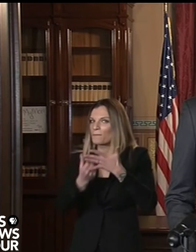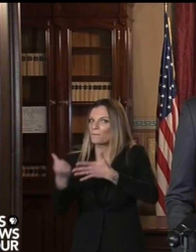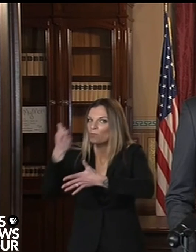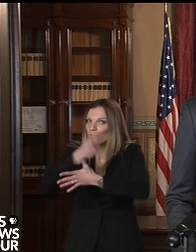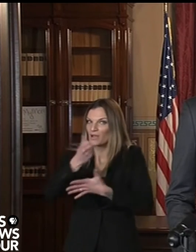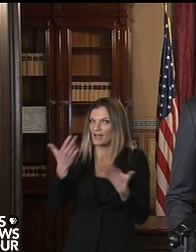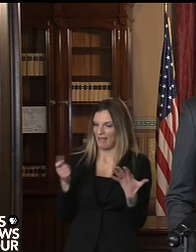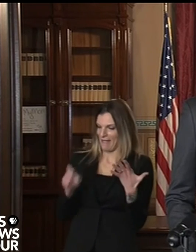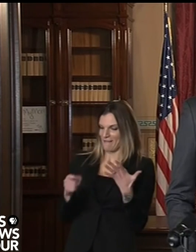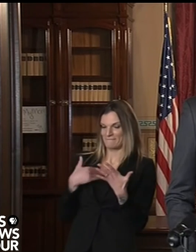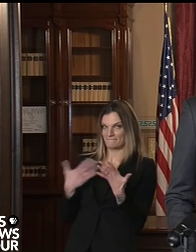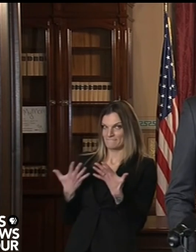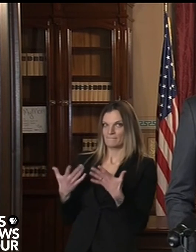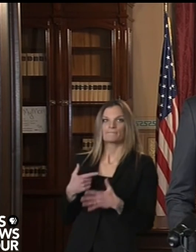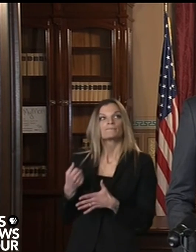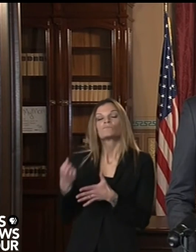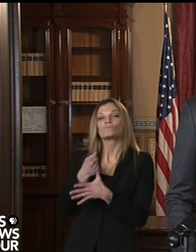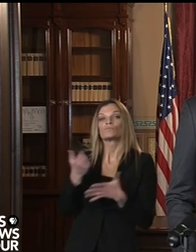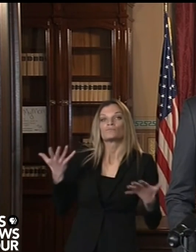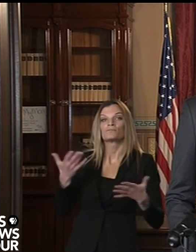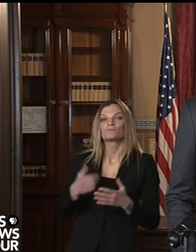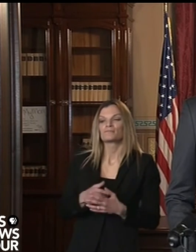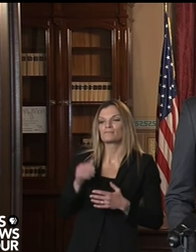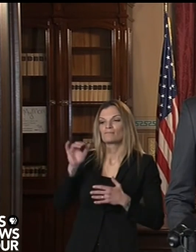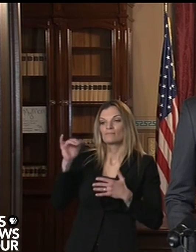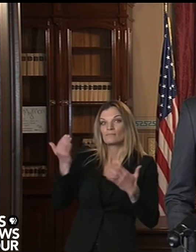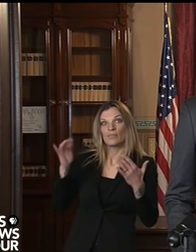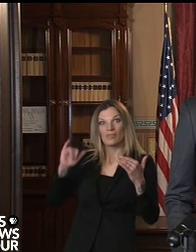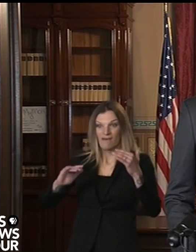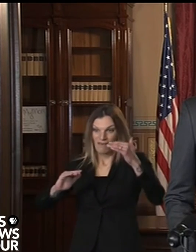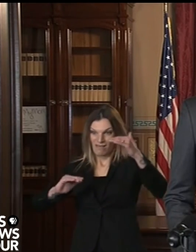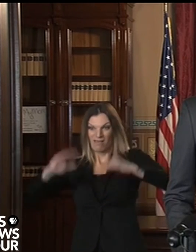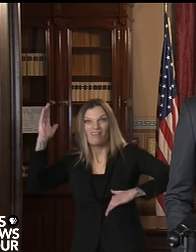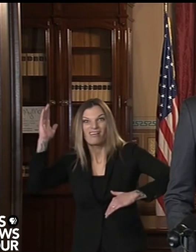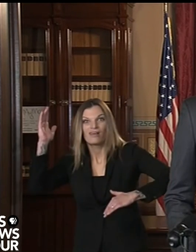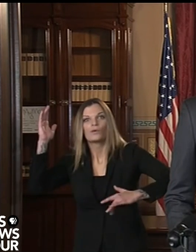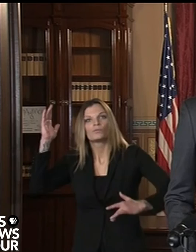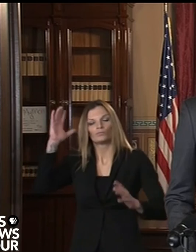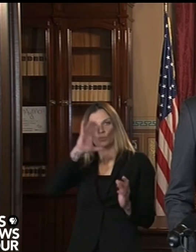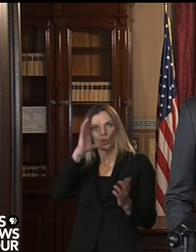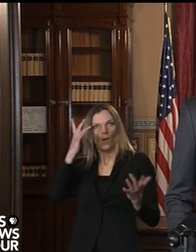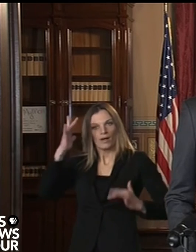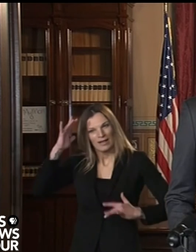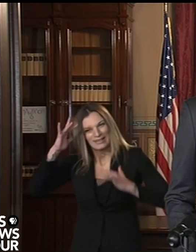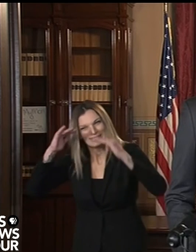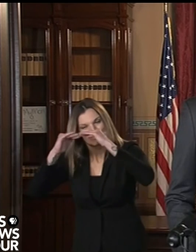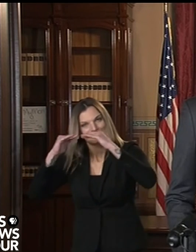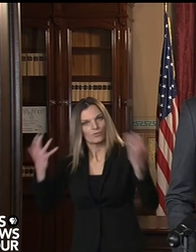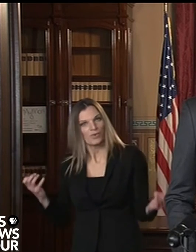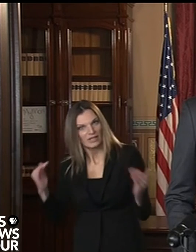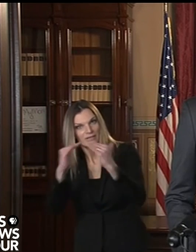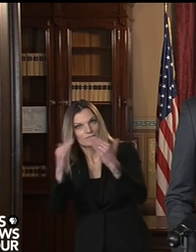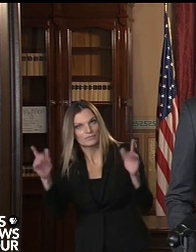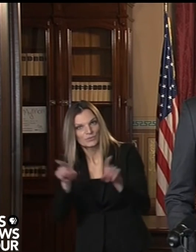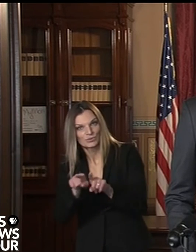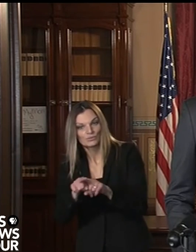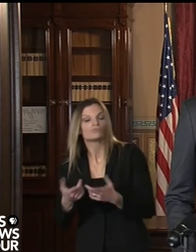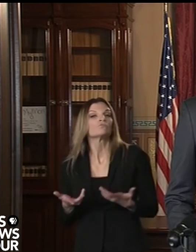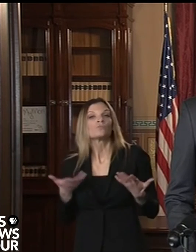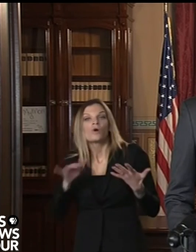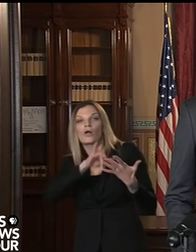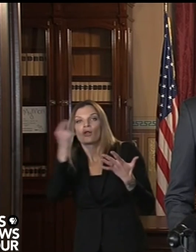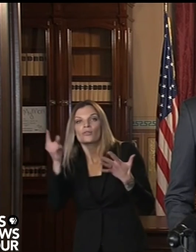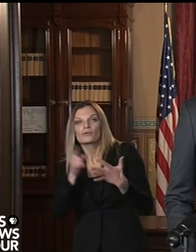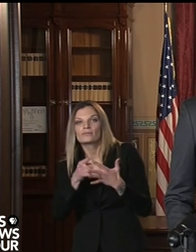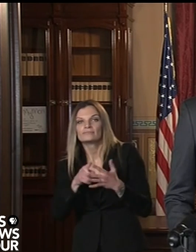expanding the progress made to flatten racial and ethnic disparities, continuing the targeted encouragement to remain